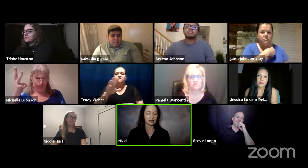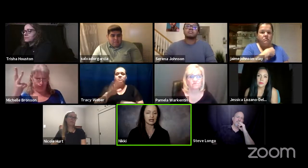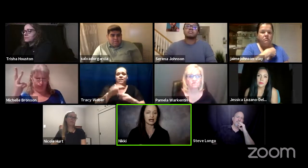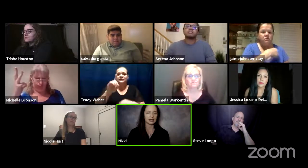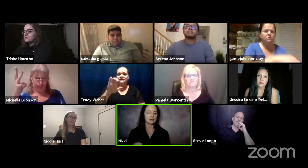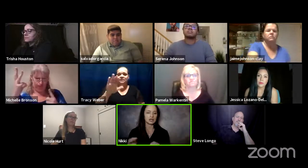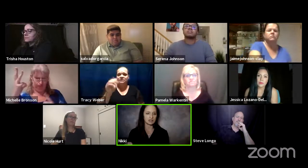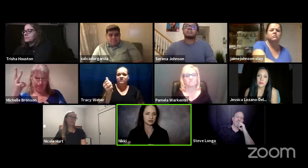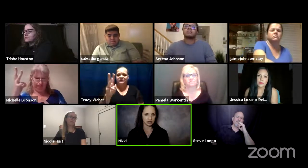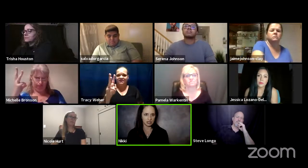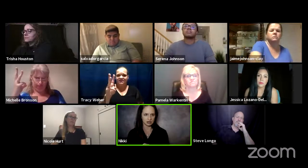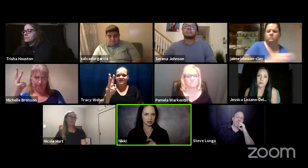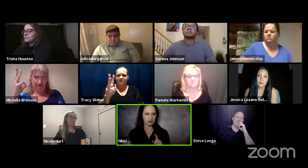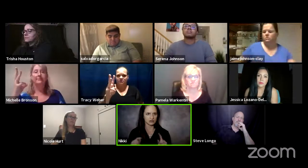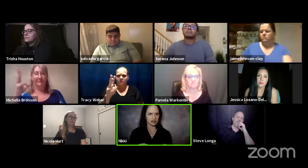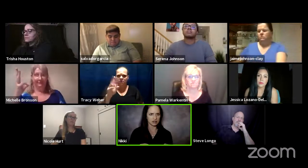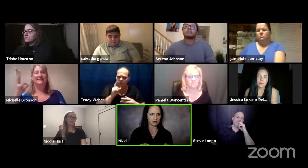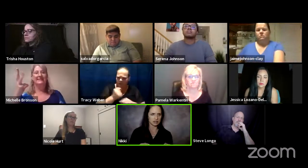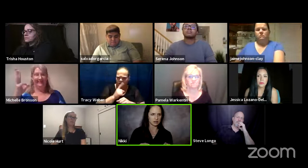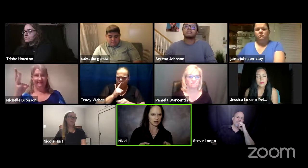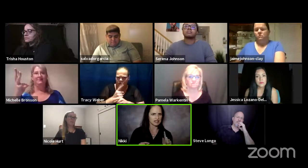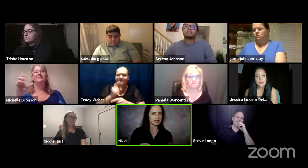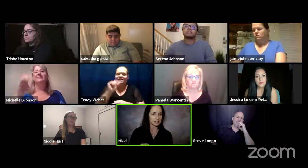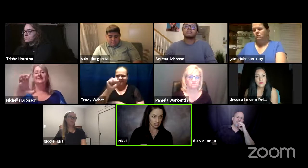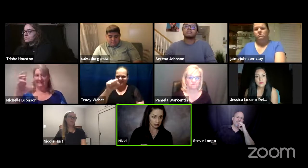it has to be on different days. So I think the Fresno is December 6th.